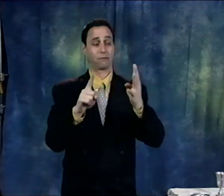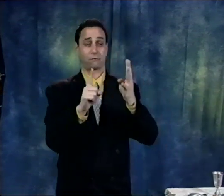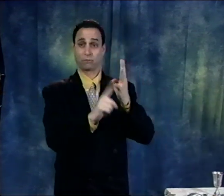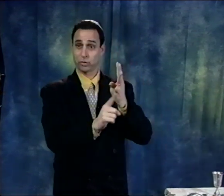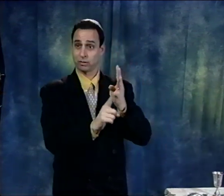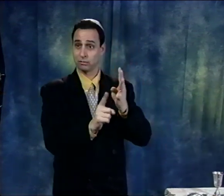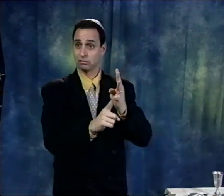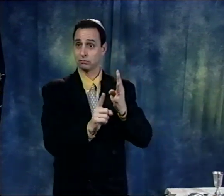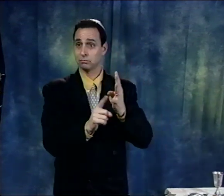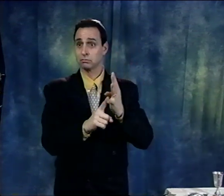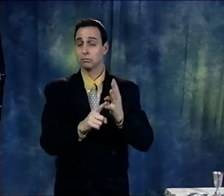Fourth,